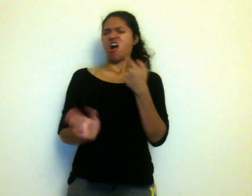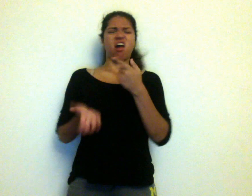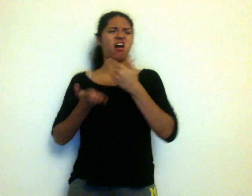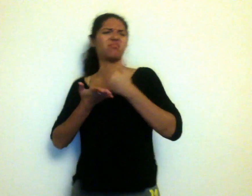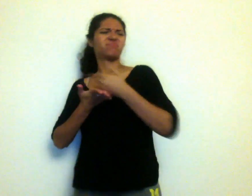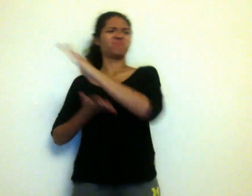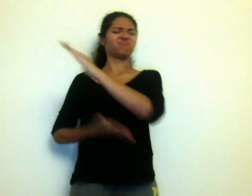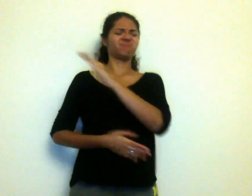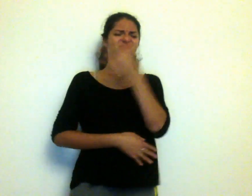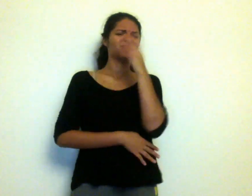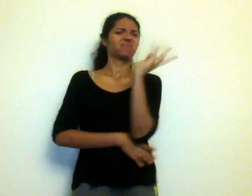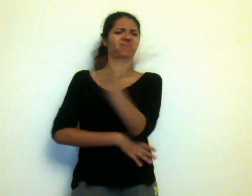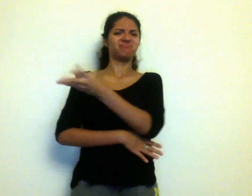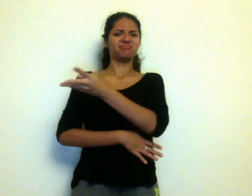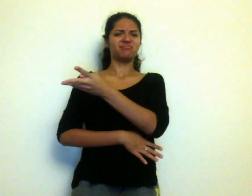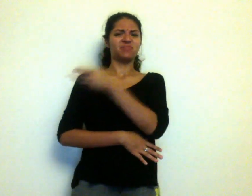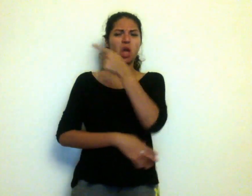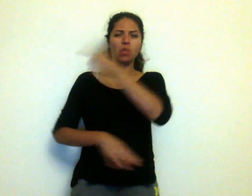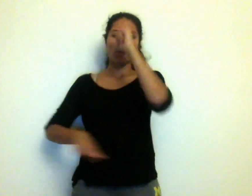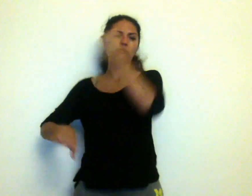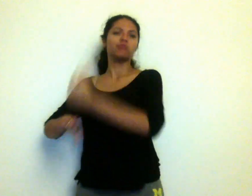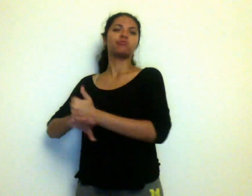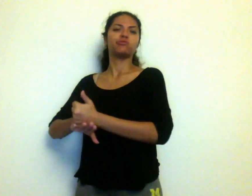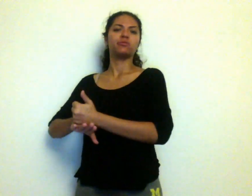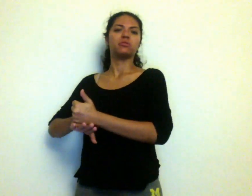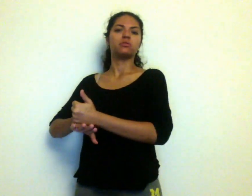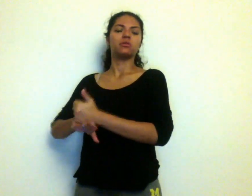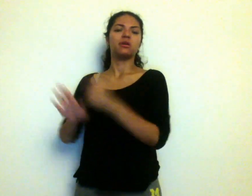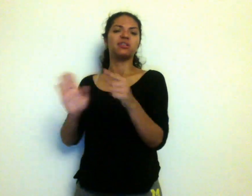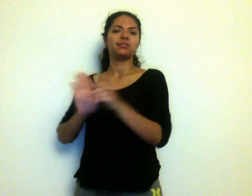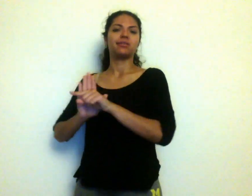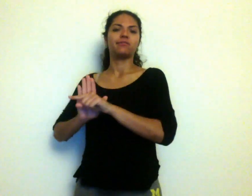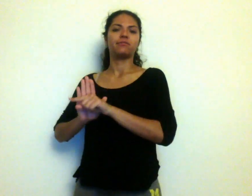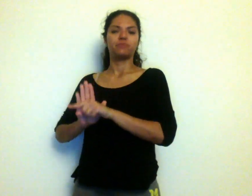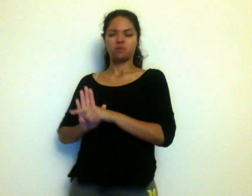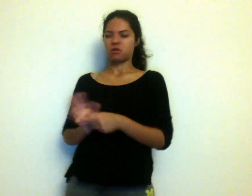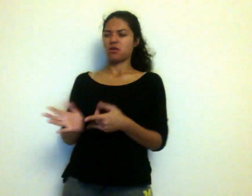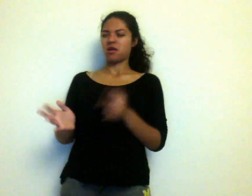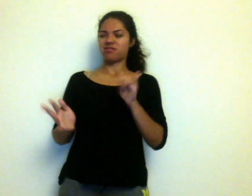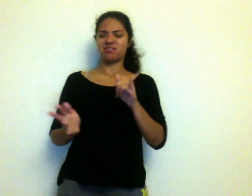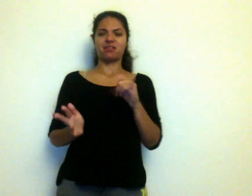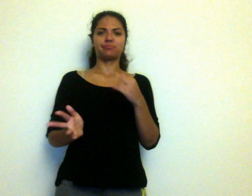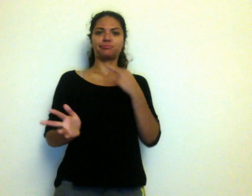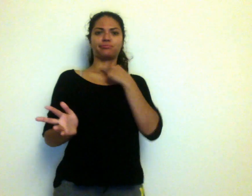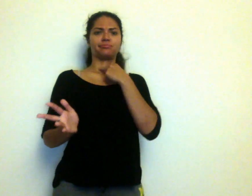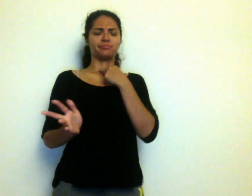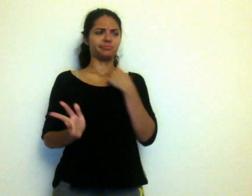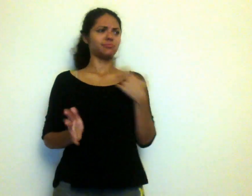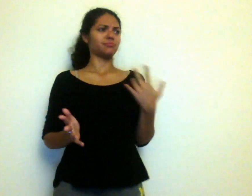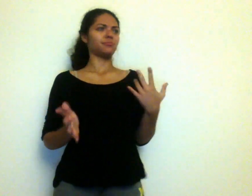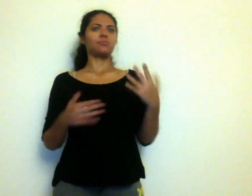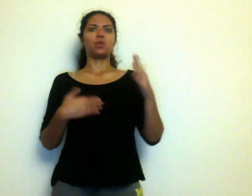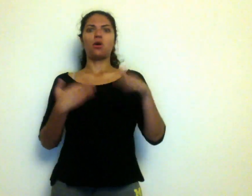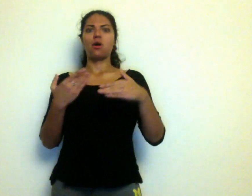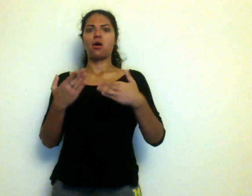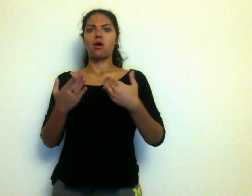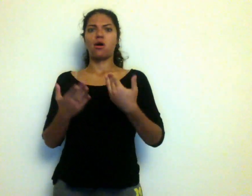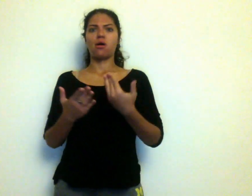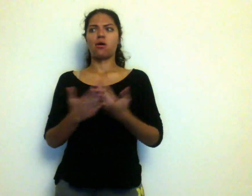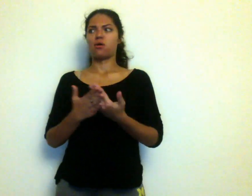this matter. And the word becomes a kind of an umbrella and a catch-all, so that prejudice is used now from race where